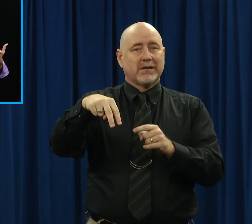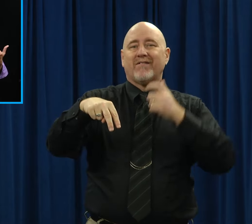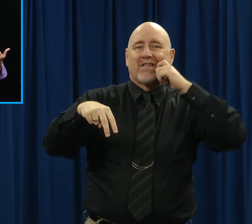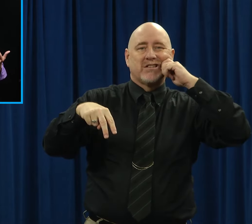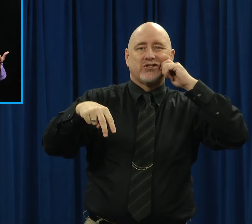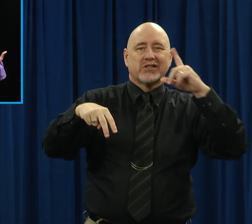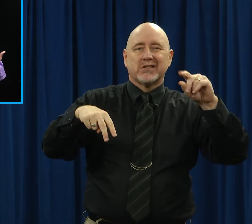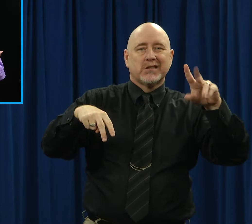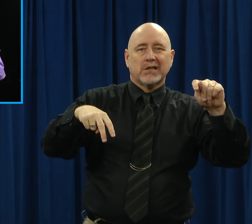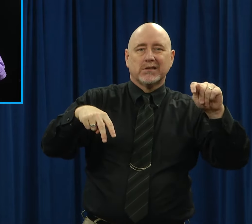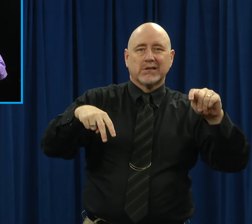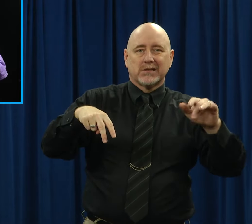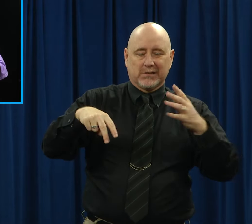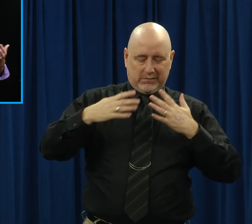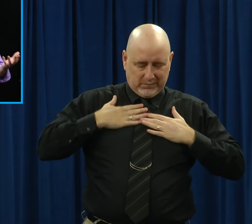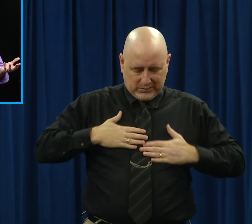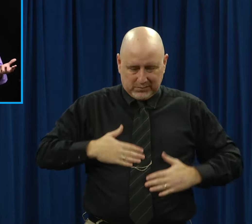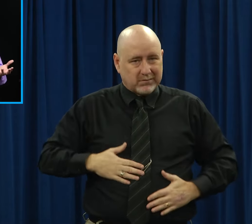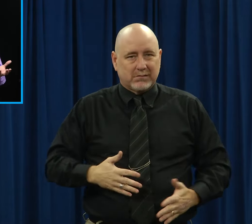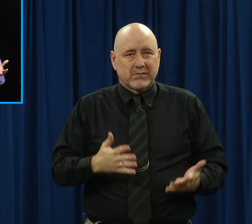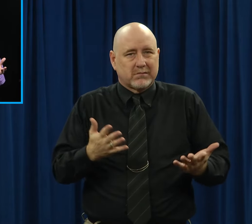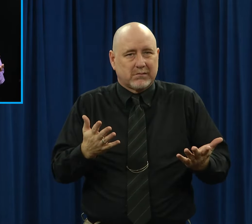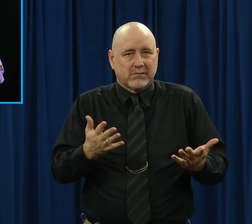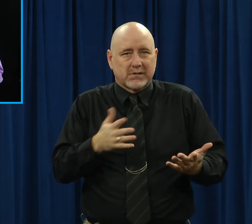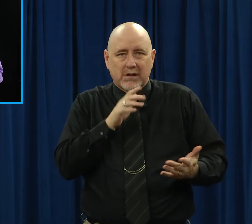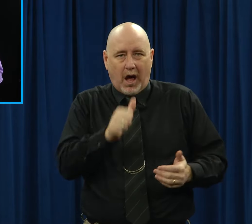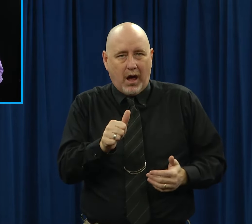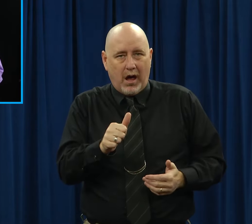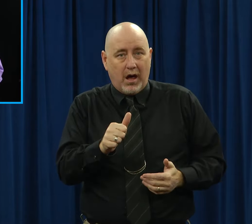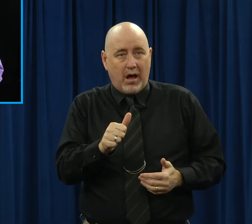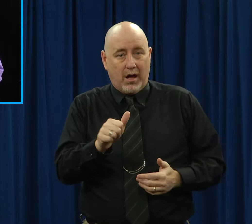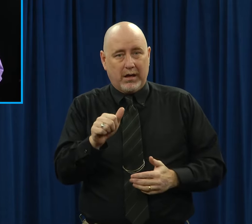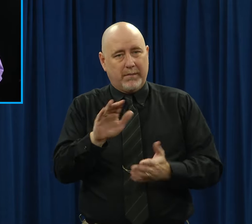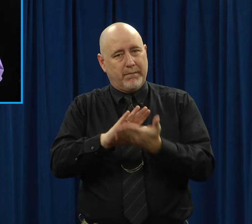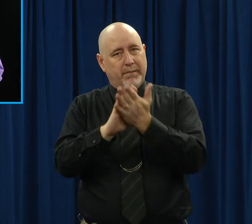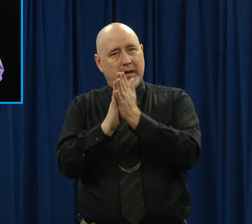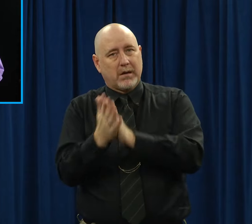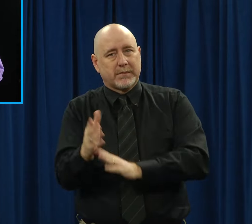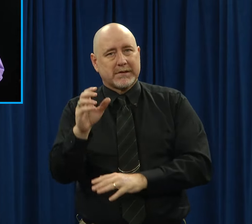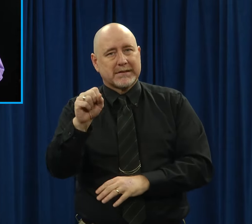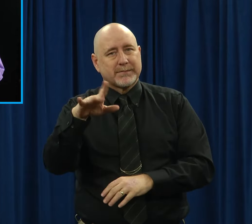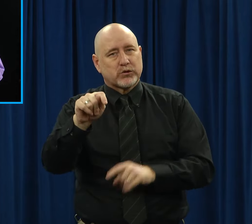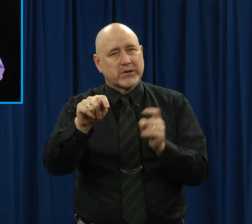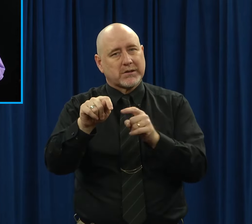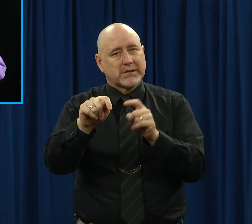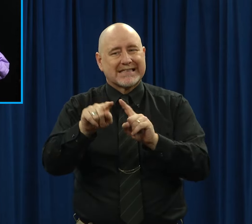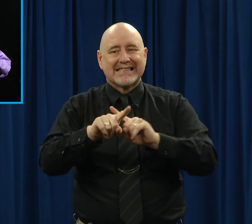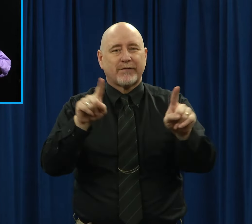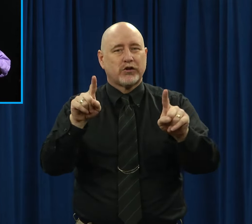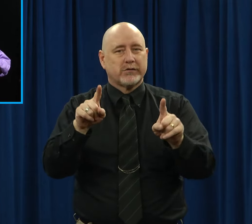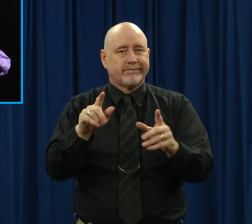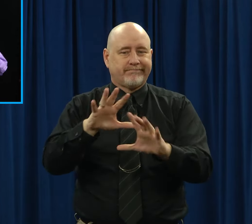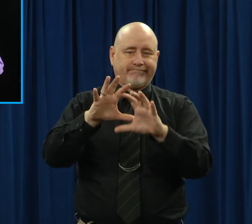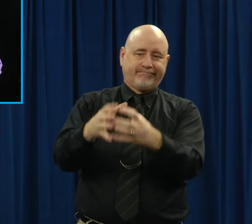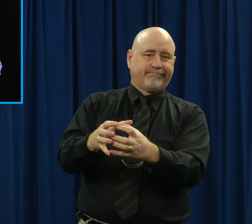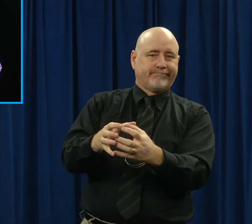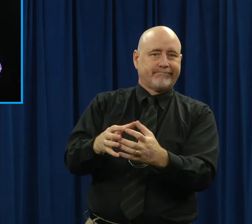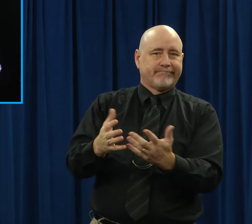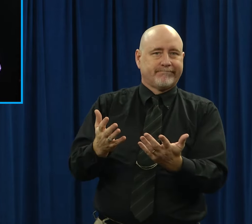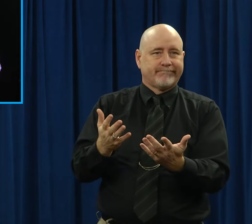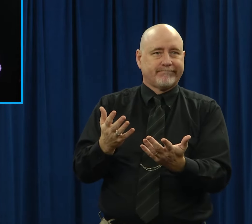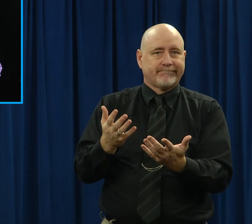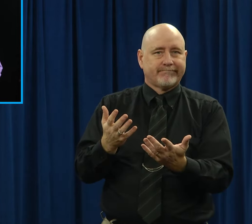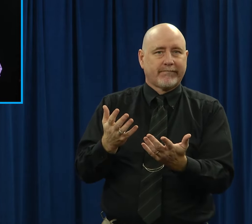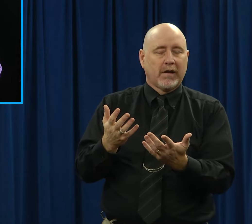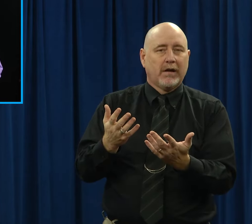body will not be made of the same particles that were put in the grave. The resurrected body will be a different material, if you